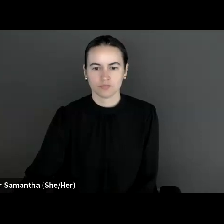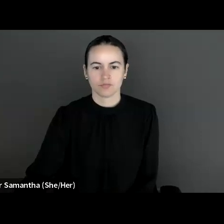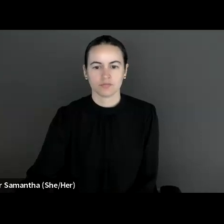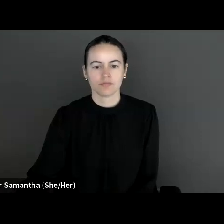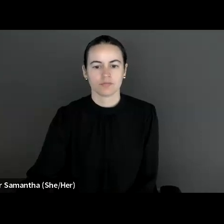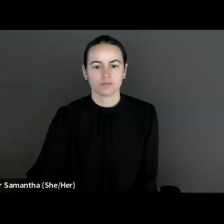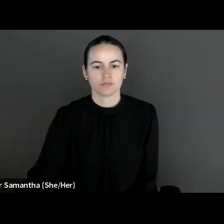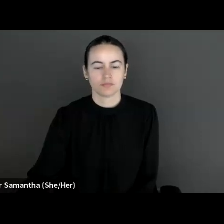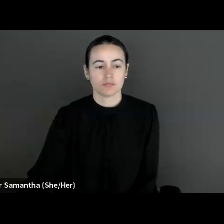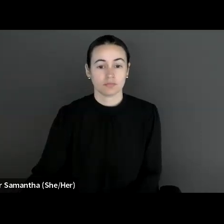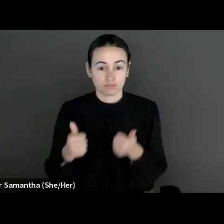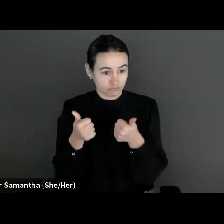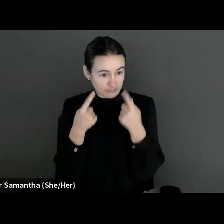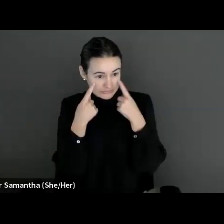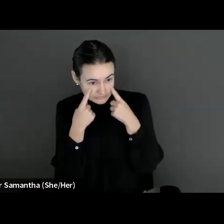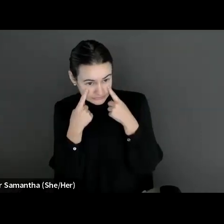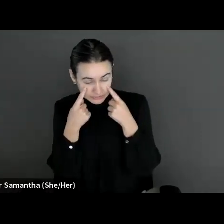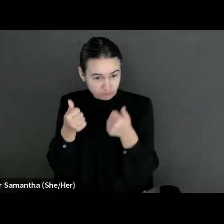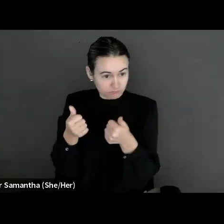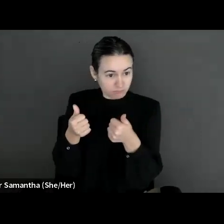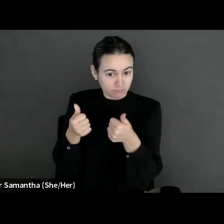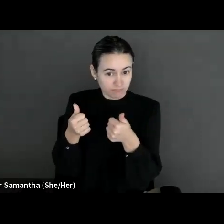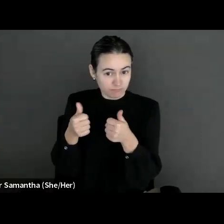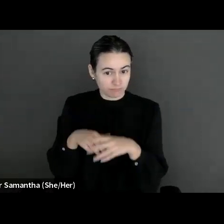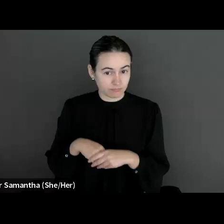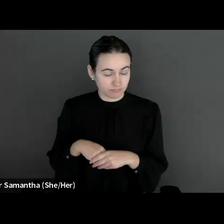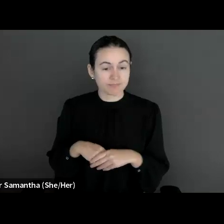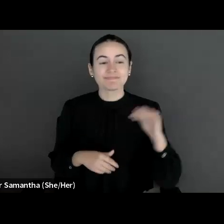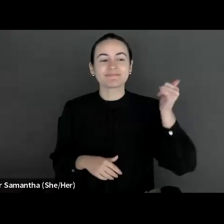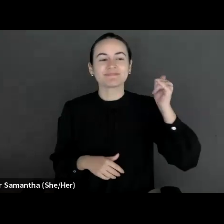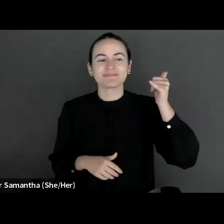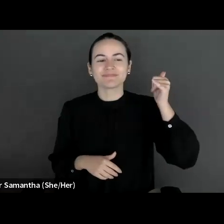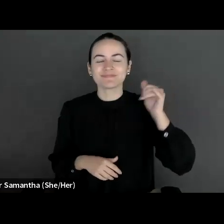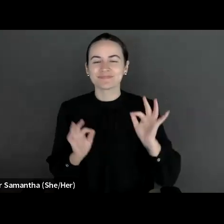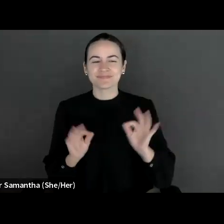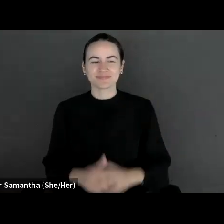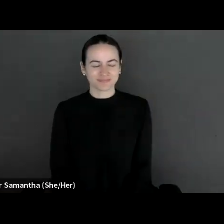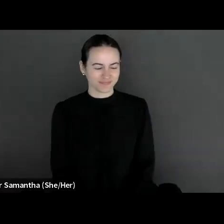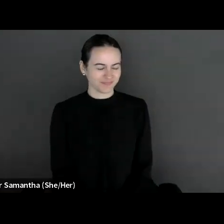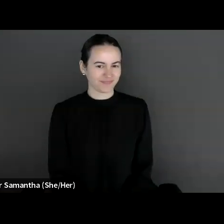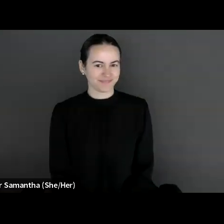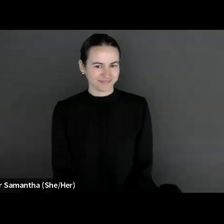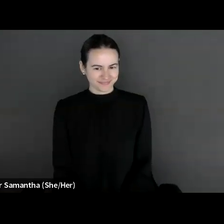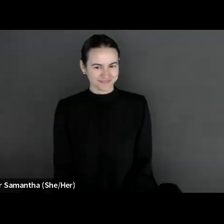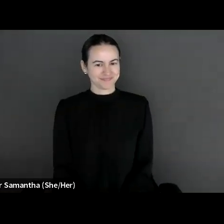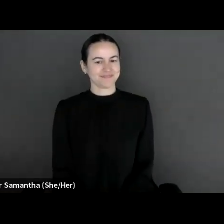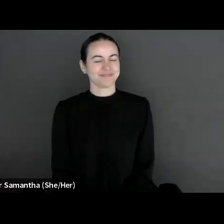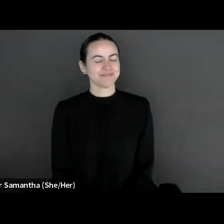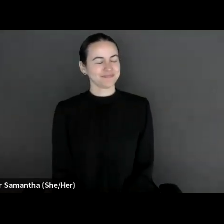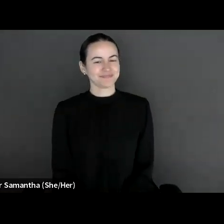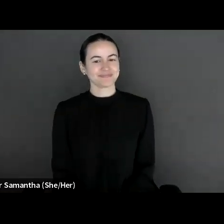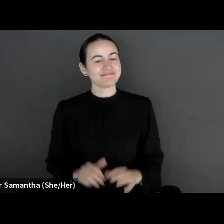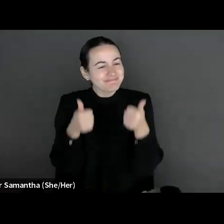So, can you see the presentation? Yes, it's visible. Good. So, good